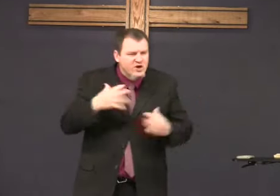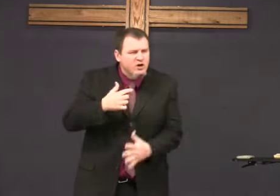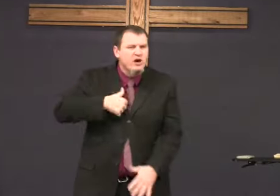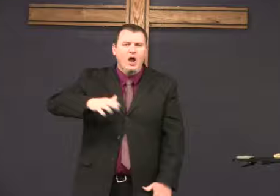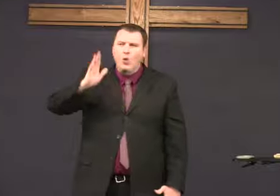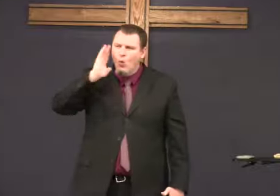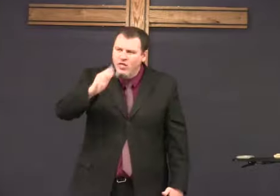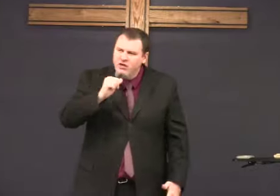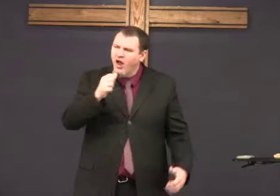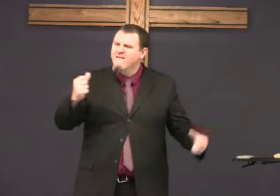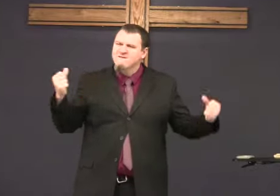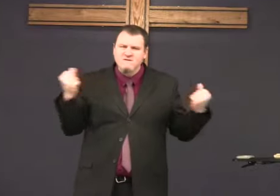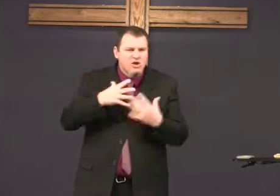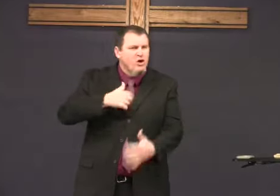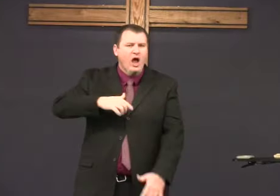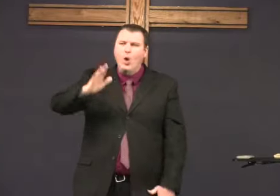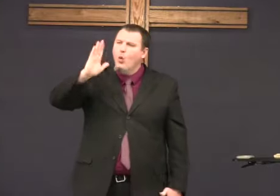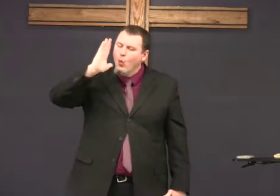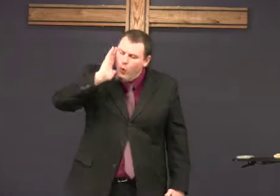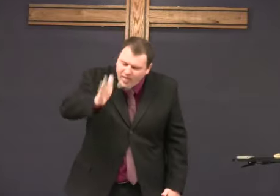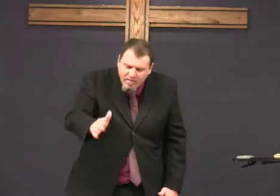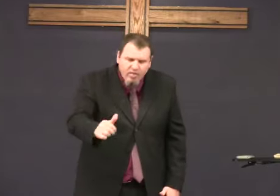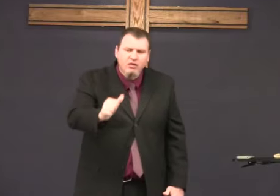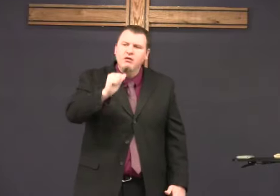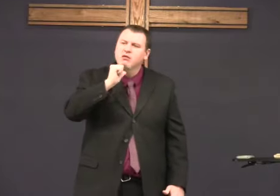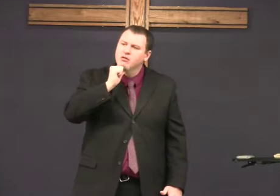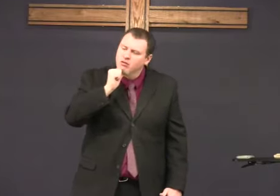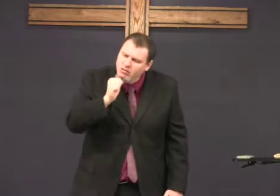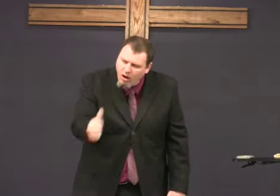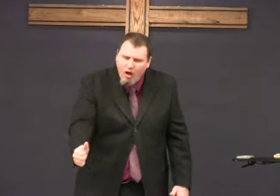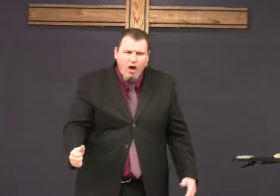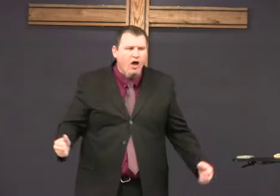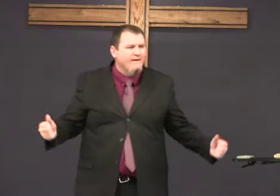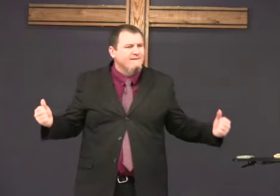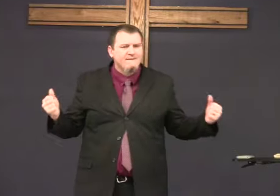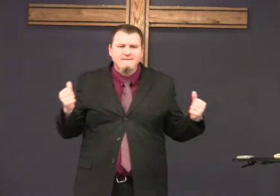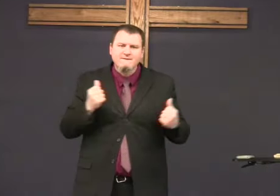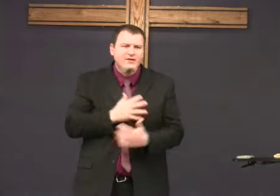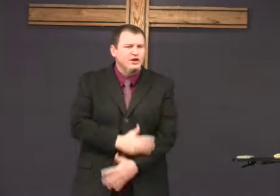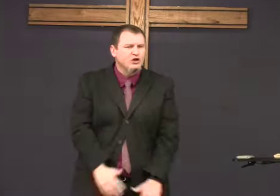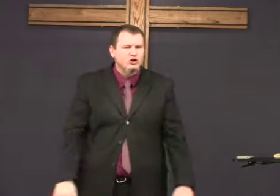not fear. I will not fear. I will not fear.